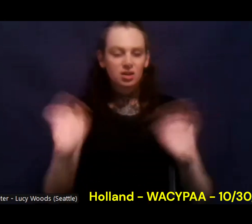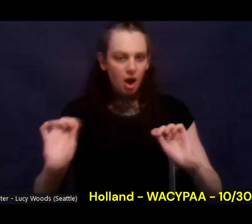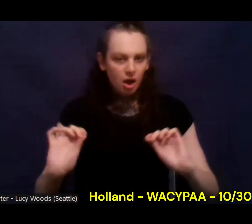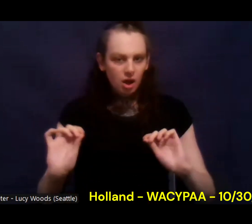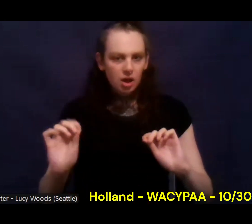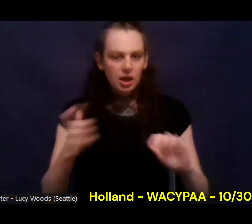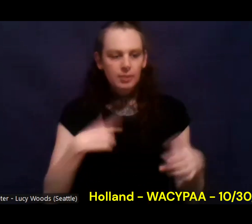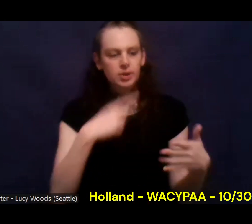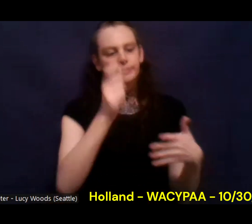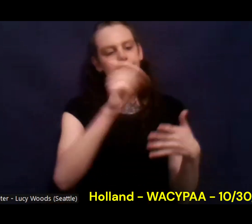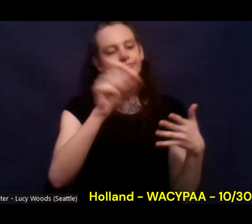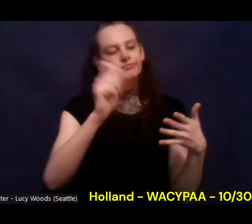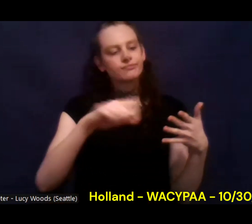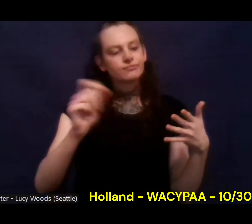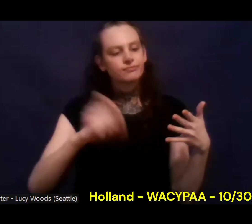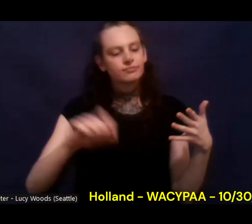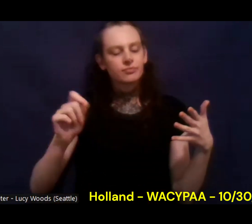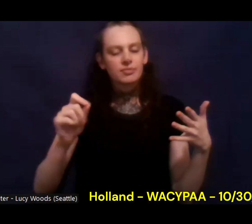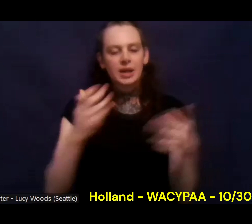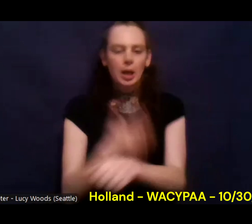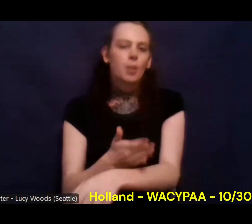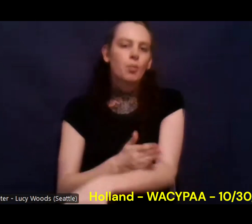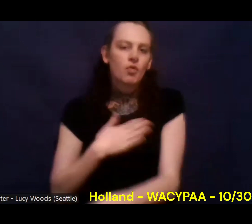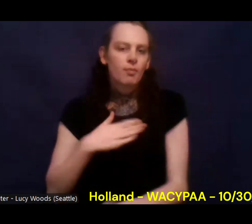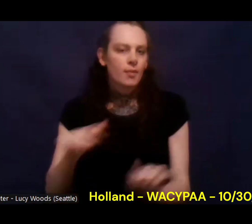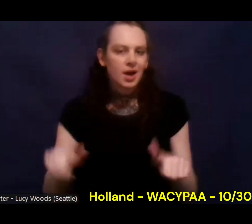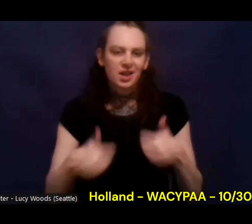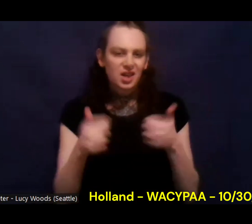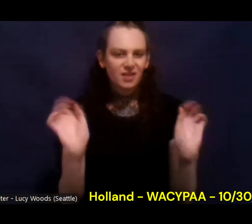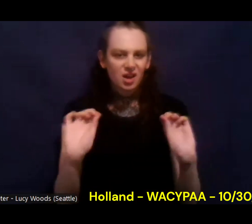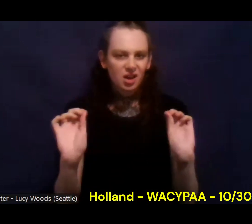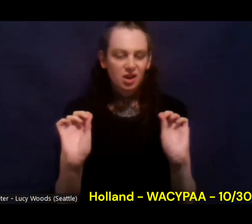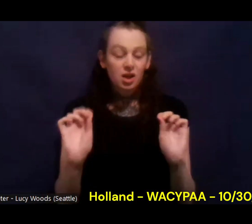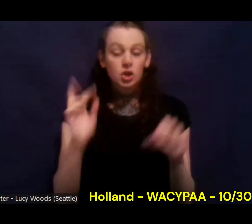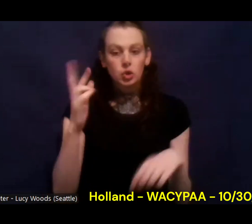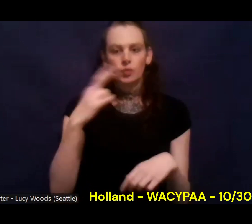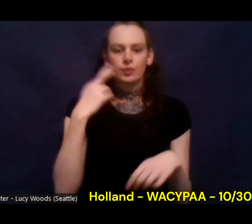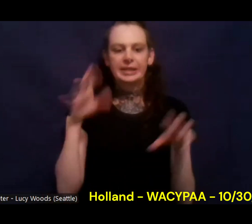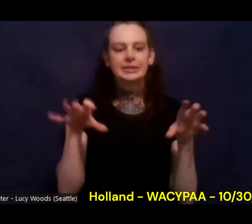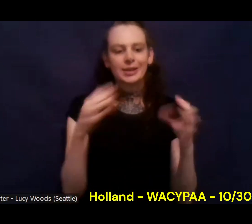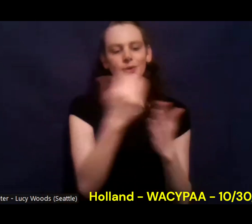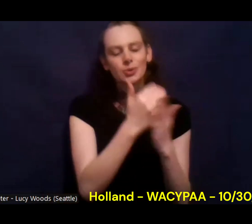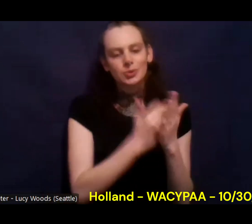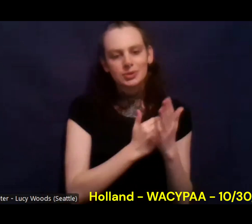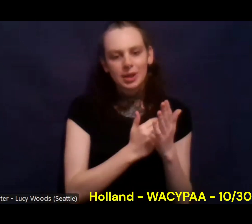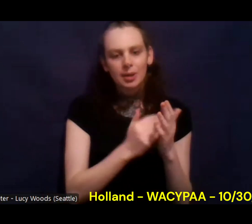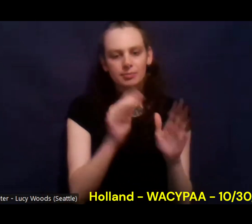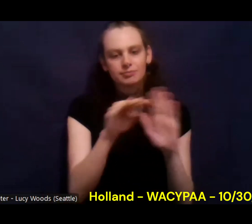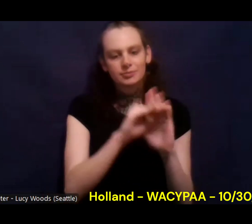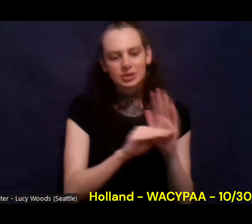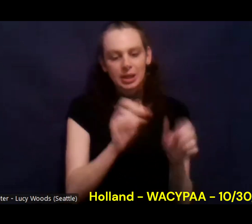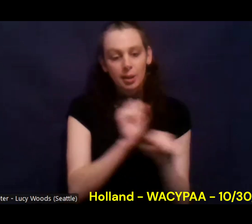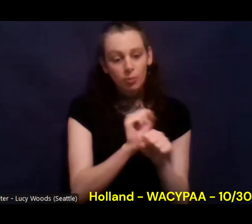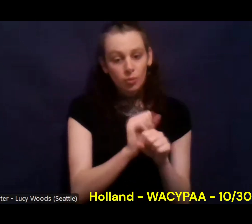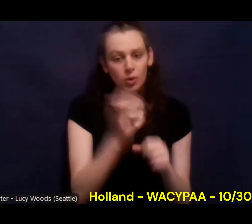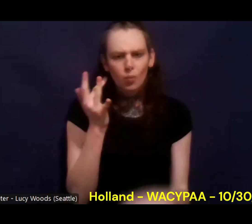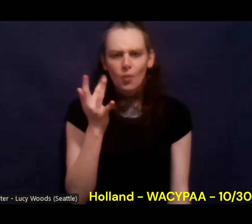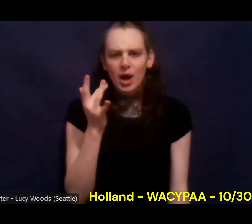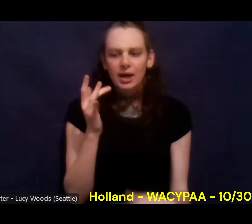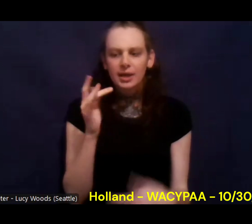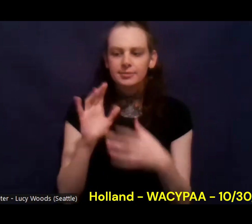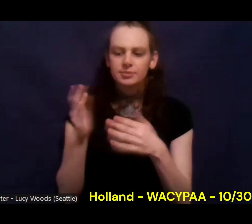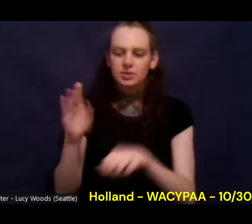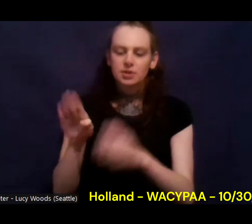not actually like improving my way of life because the whole reason why we do step work is to build a relationship with a God, is to have a